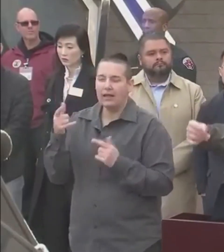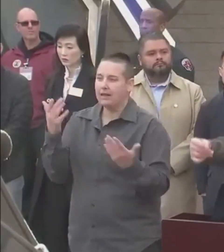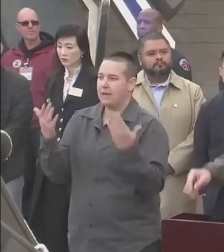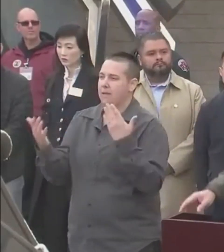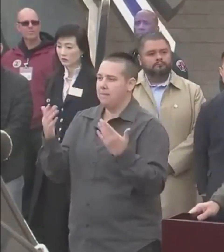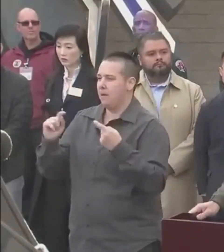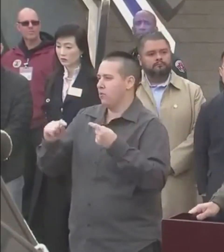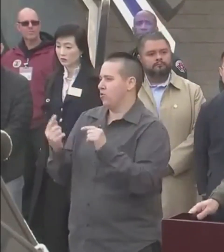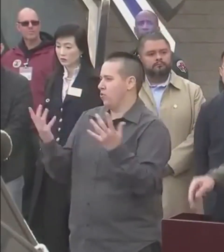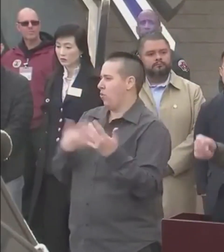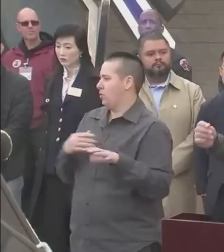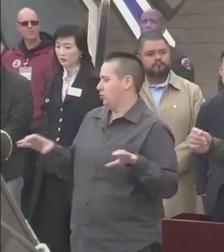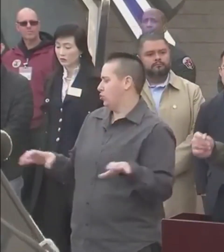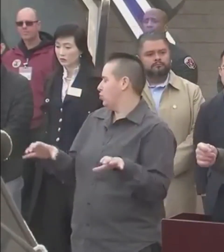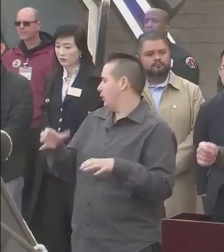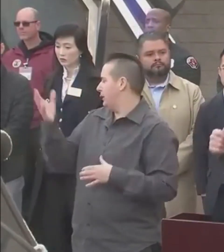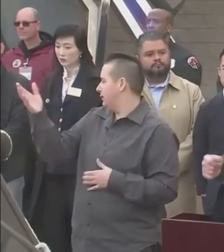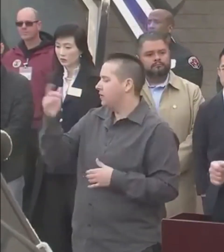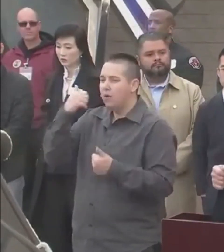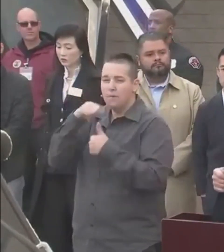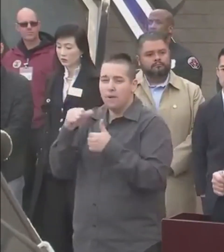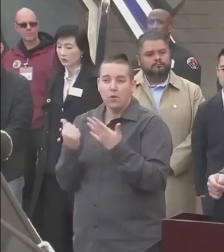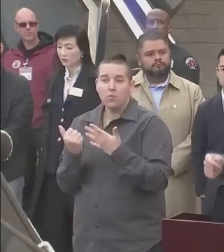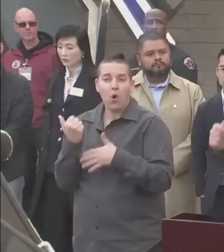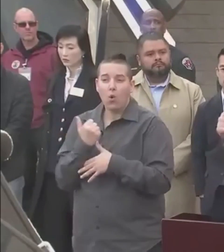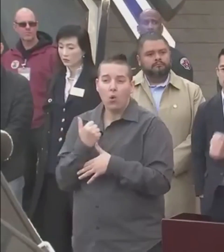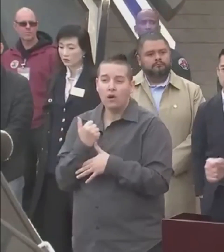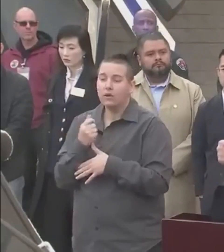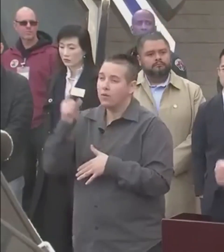Please, if you love our video, give us a thumbs up, the like